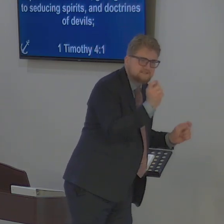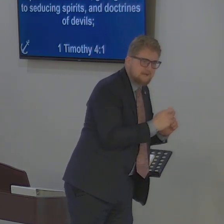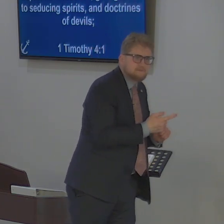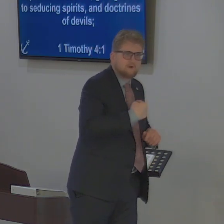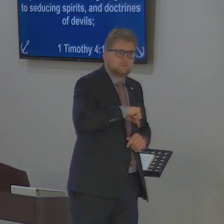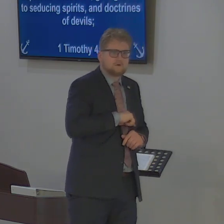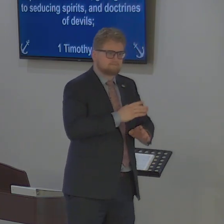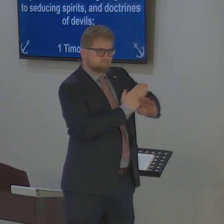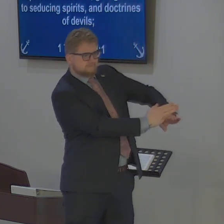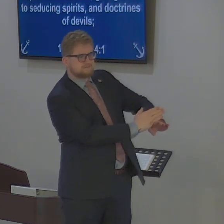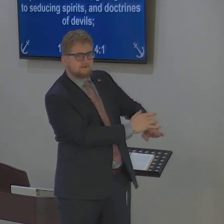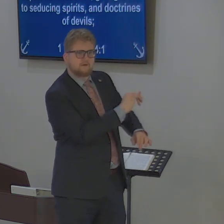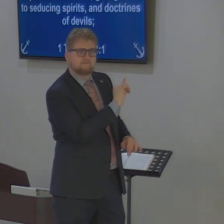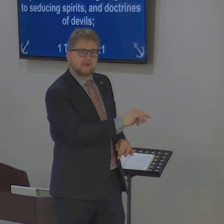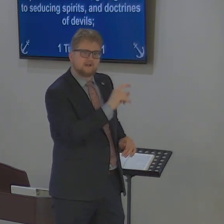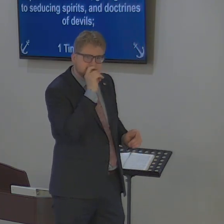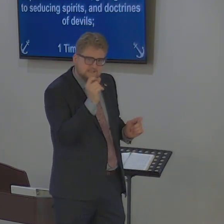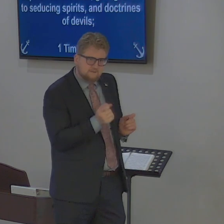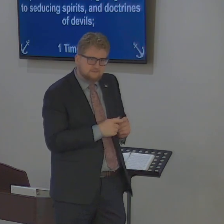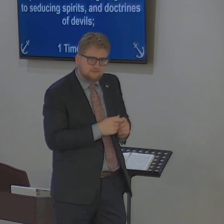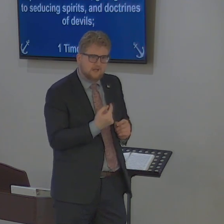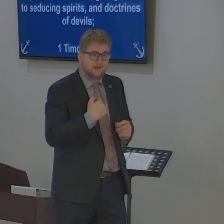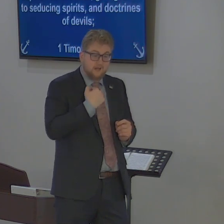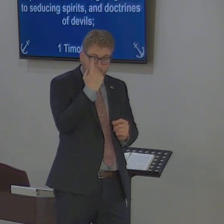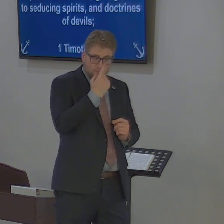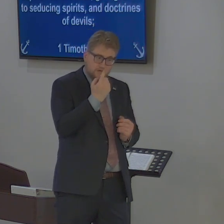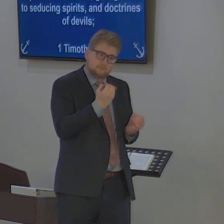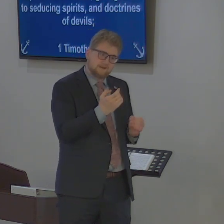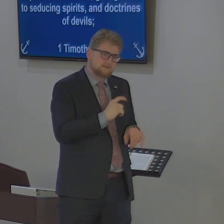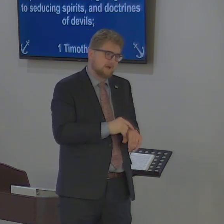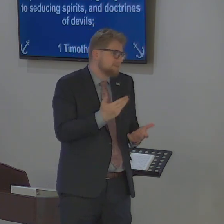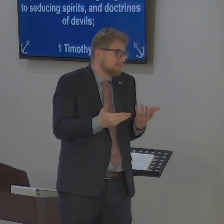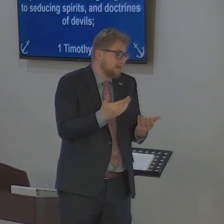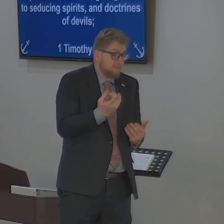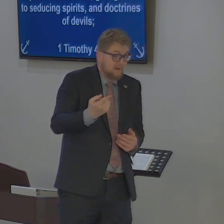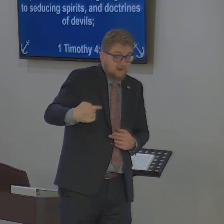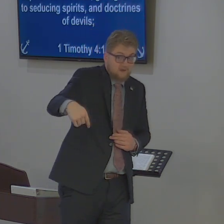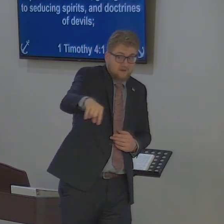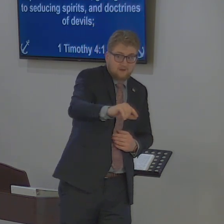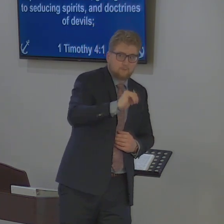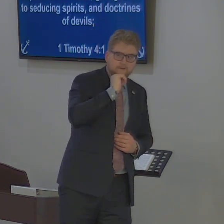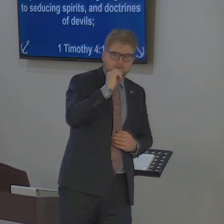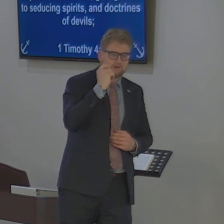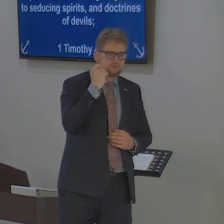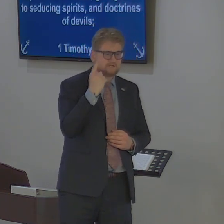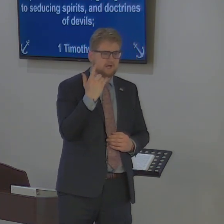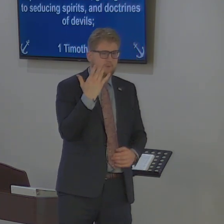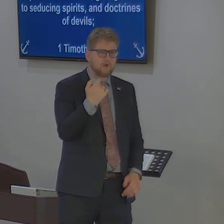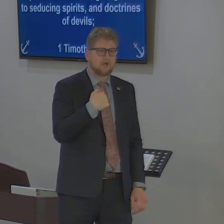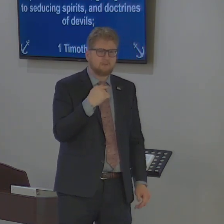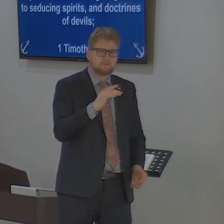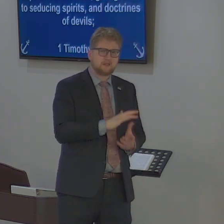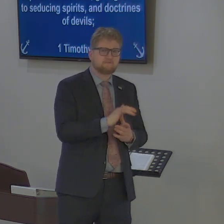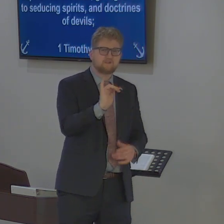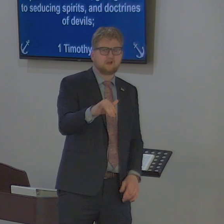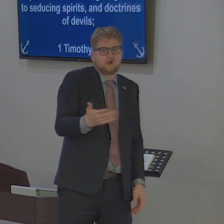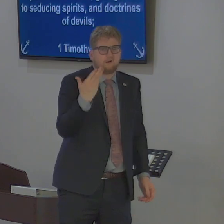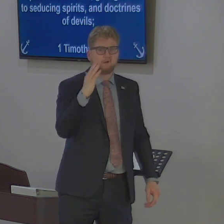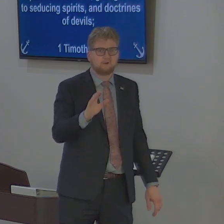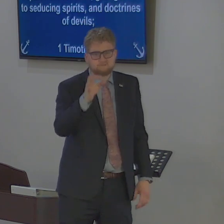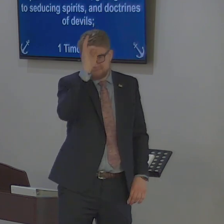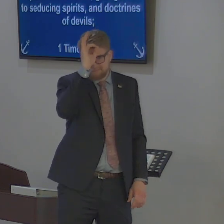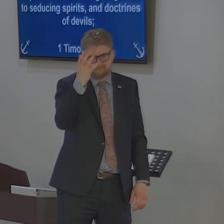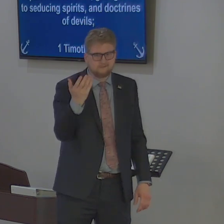right? And I wonder many times, it's because we don't understand why we believe what we believe. We don't understand